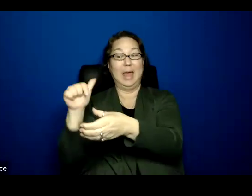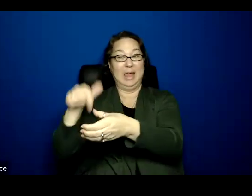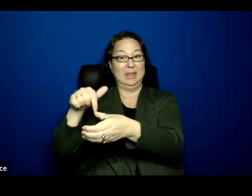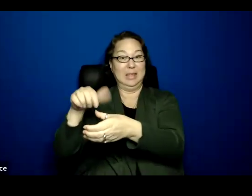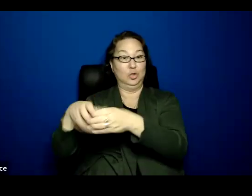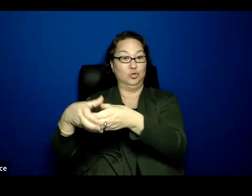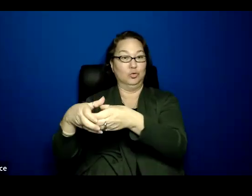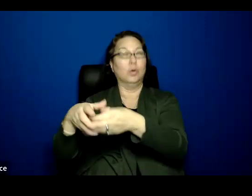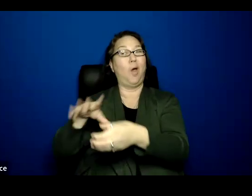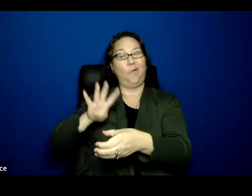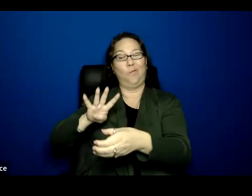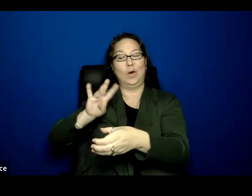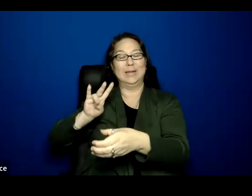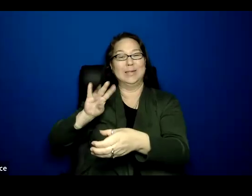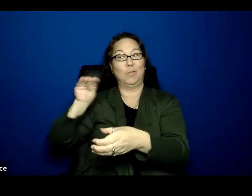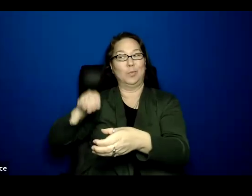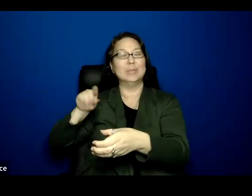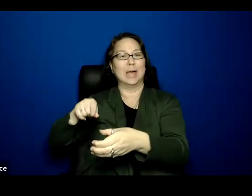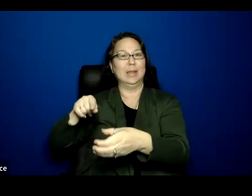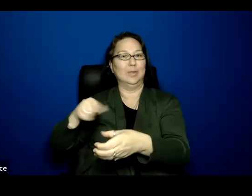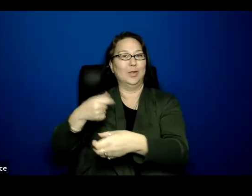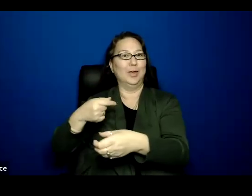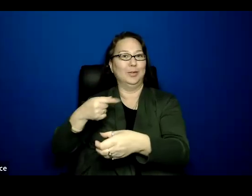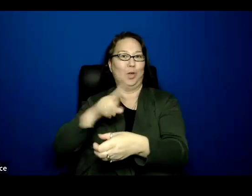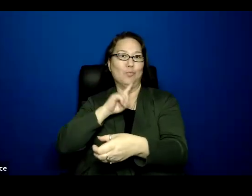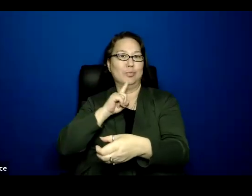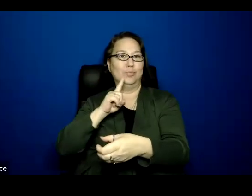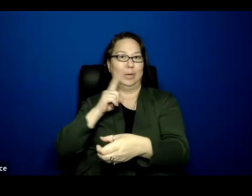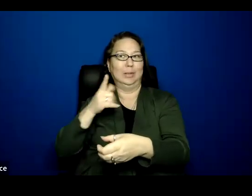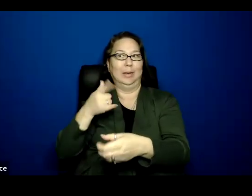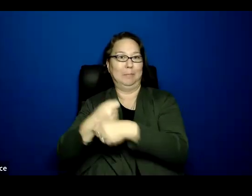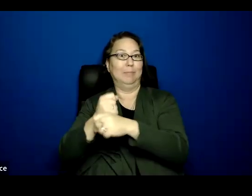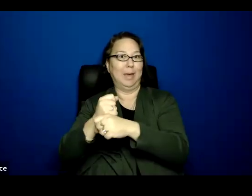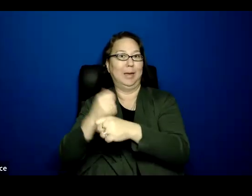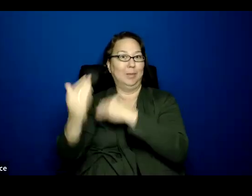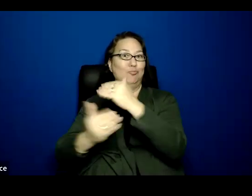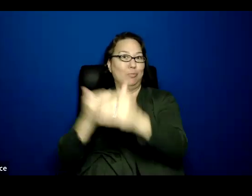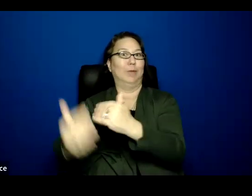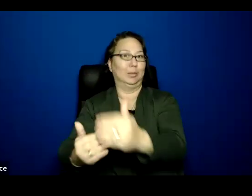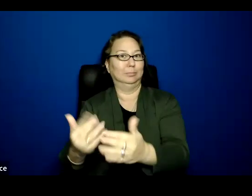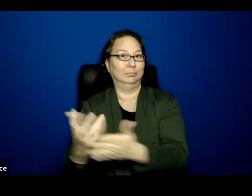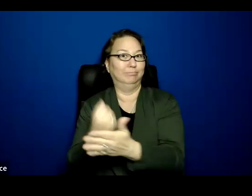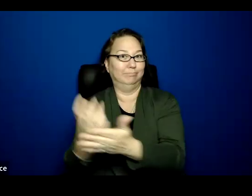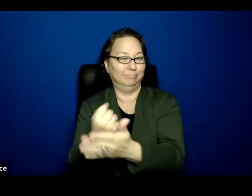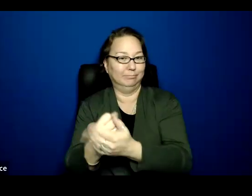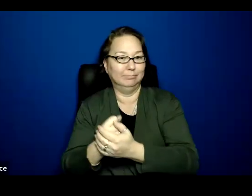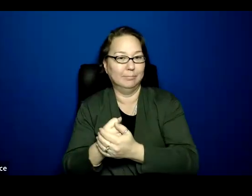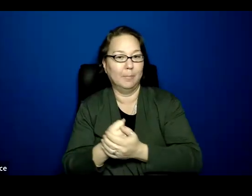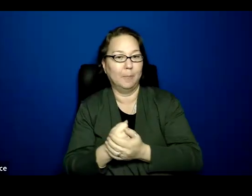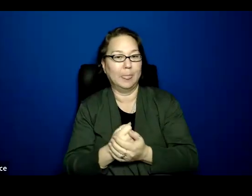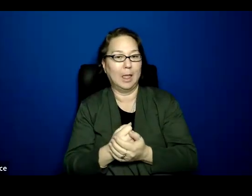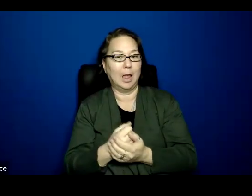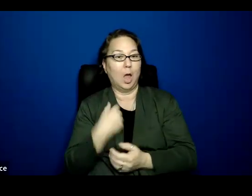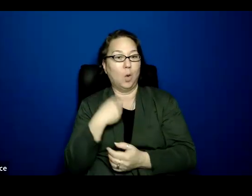Okay. And so when we look at the numbers from last year, from last year to